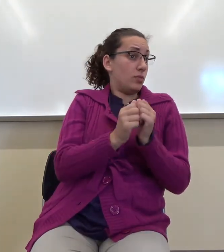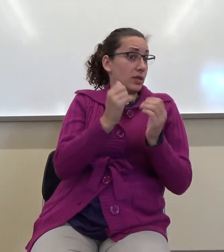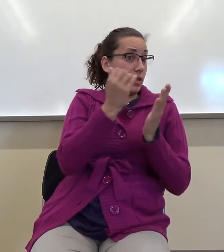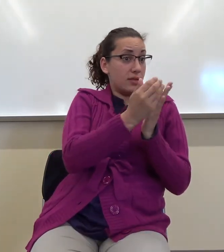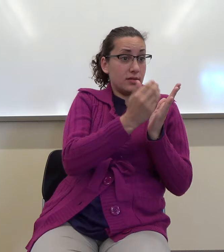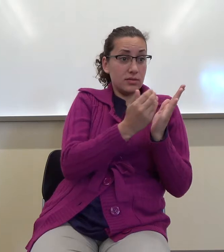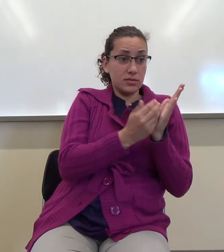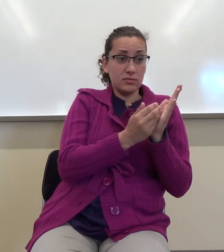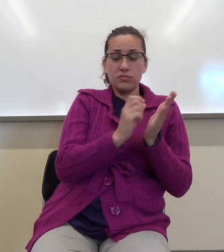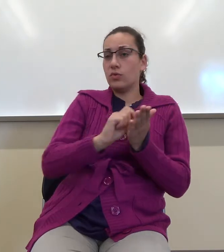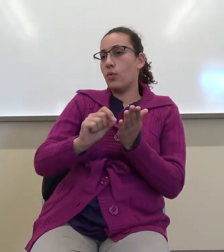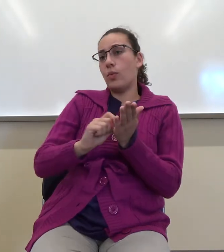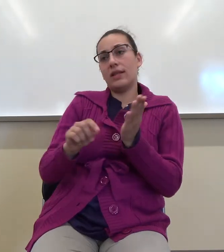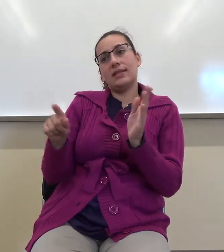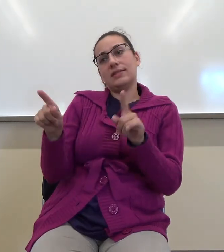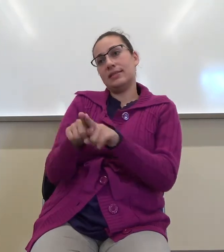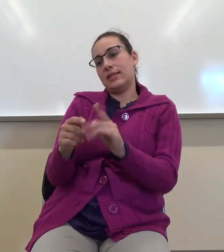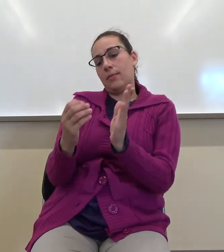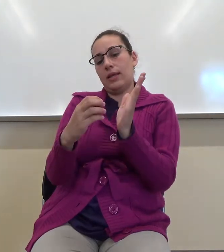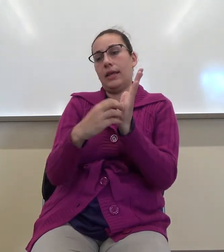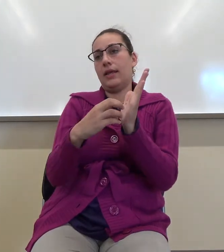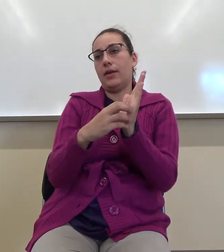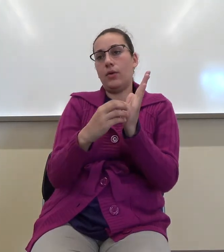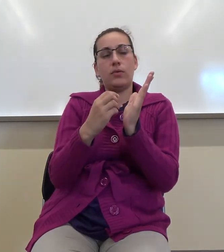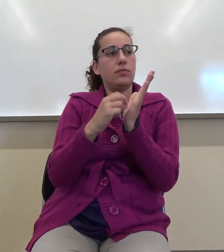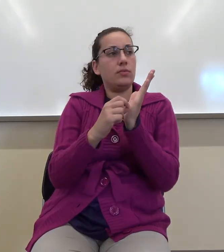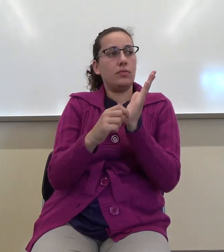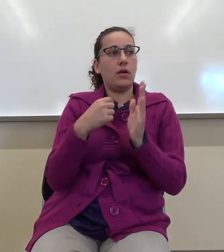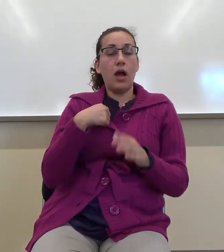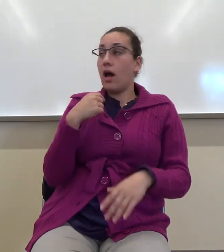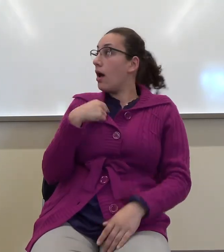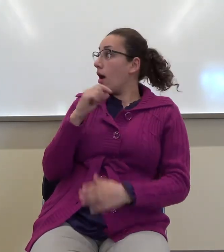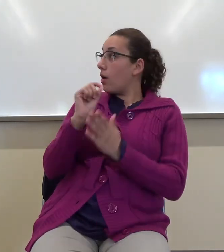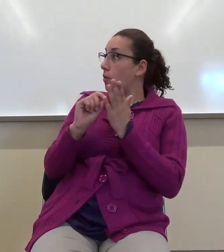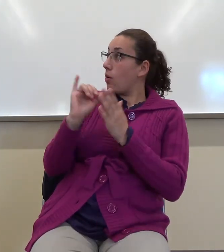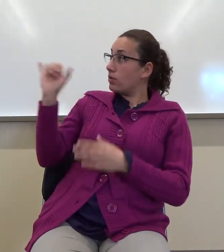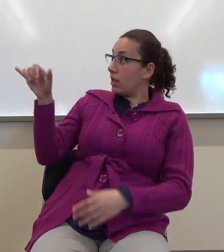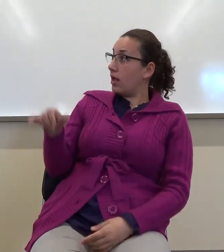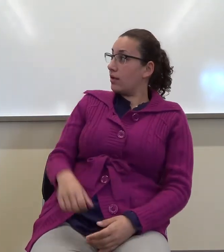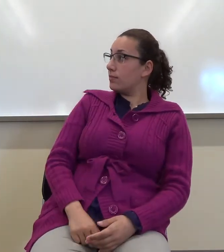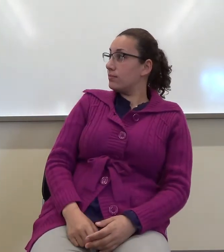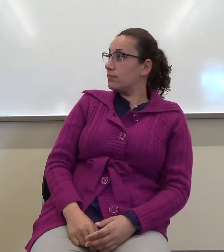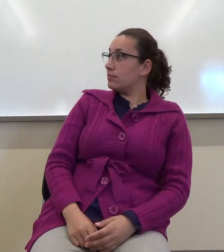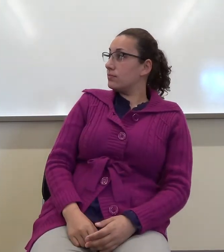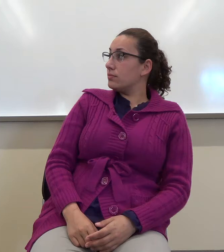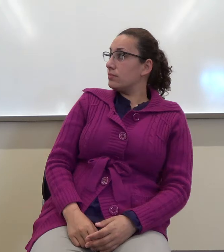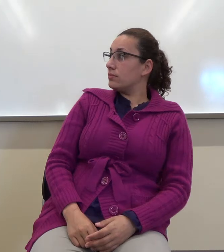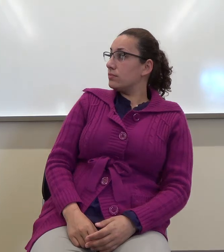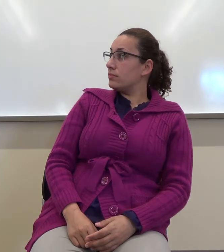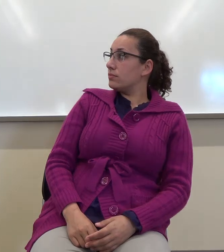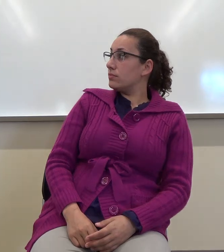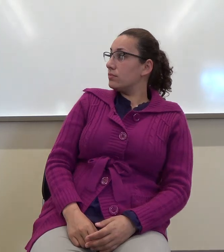here, okay? I wrote this, Elaine Fleming wrote this, okay? She